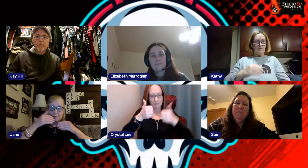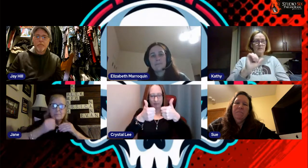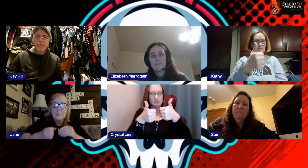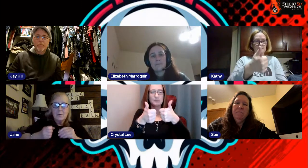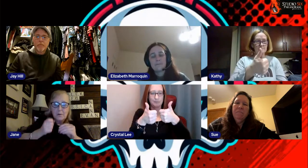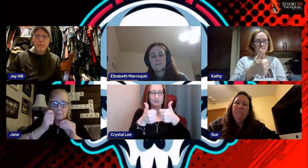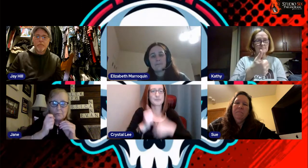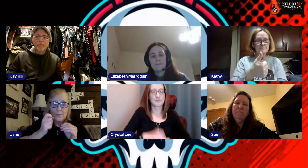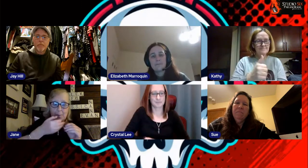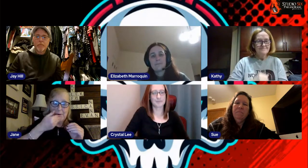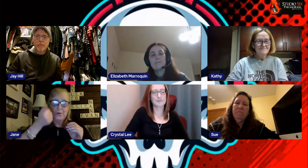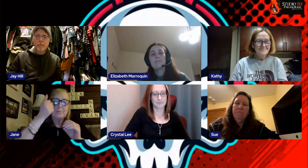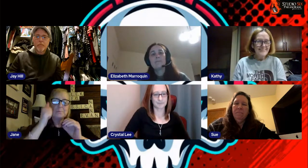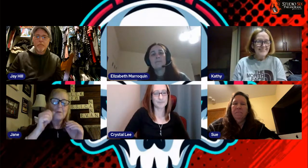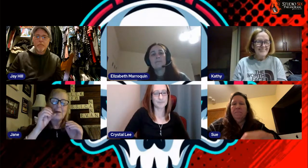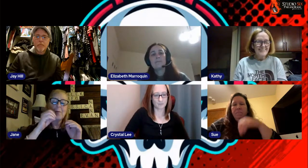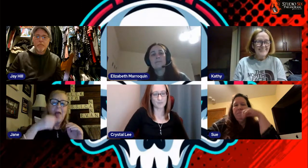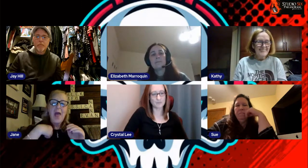There.